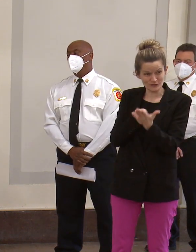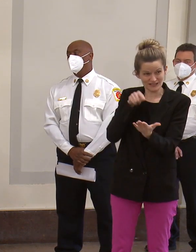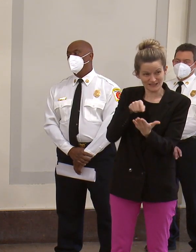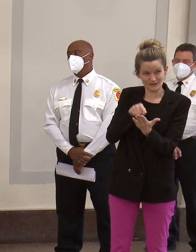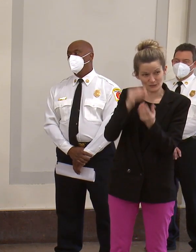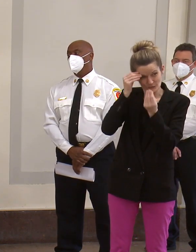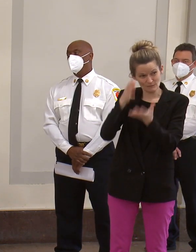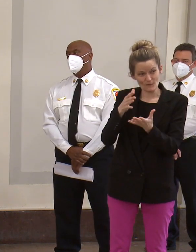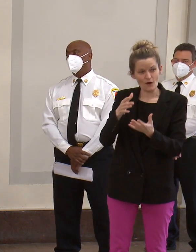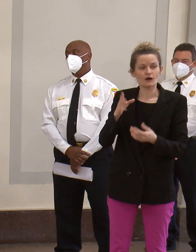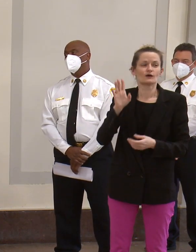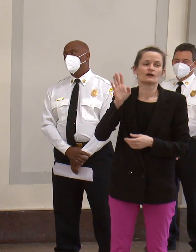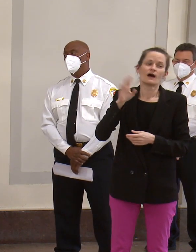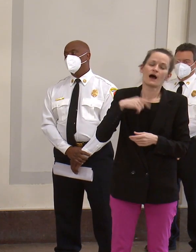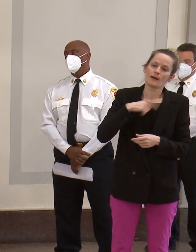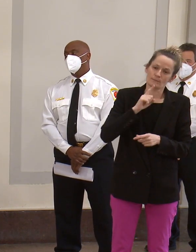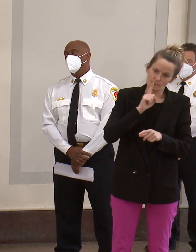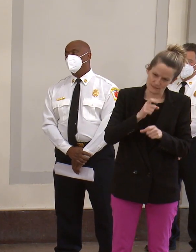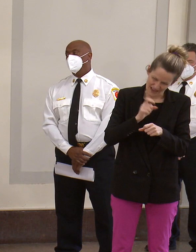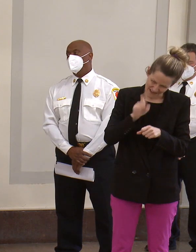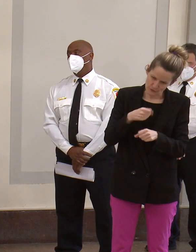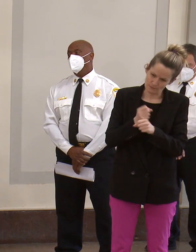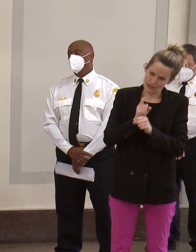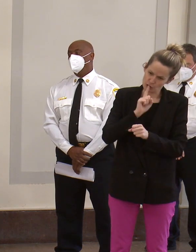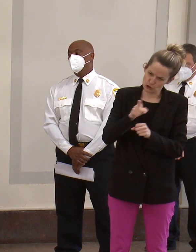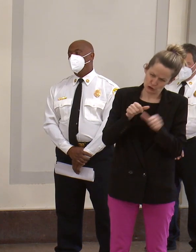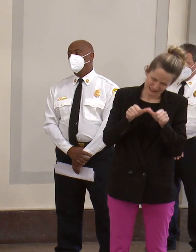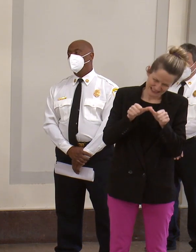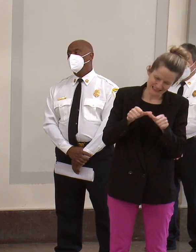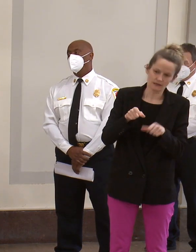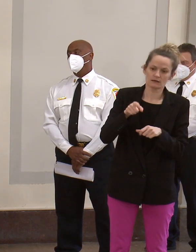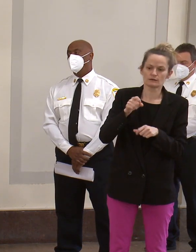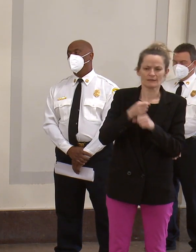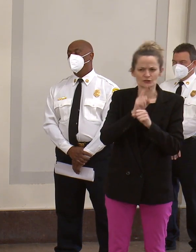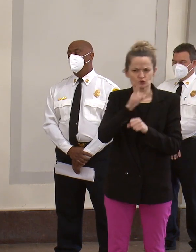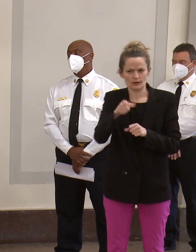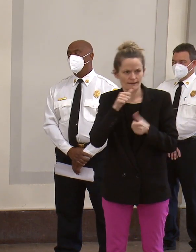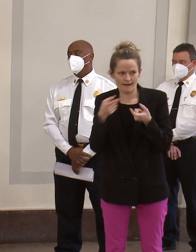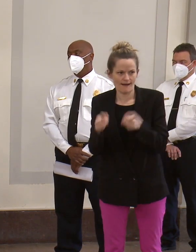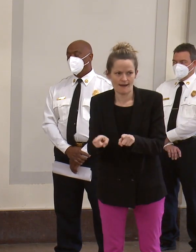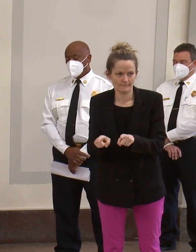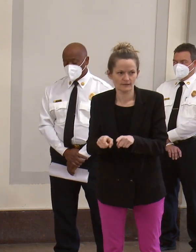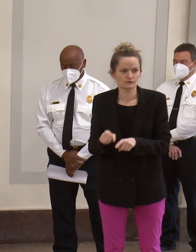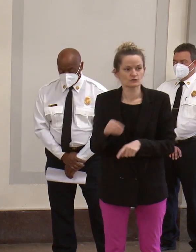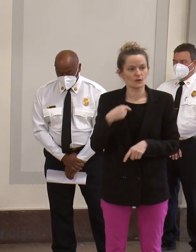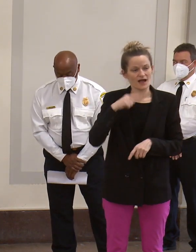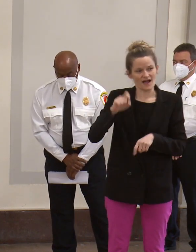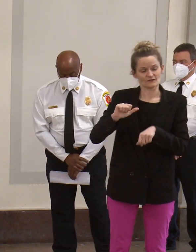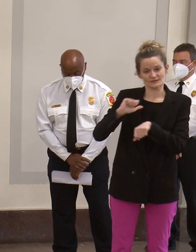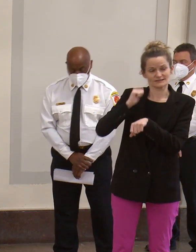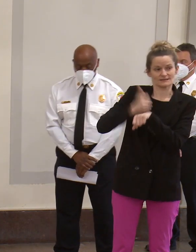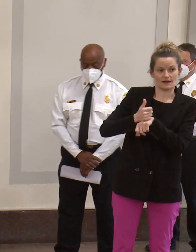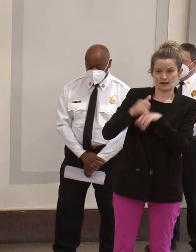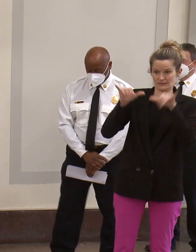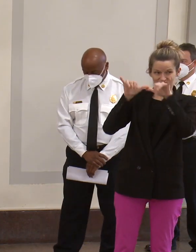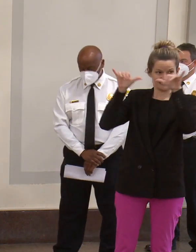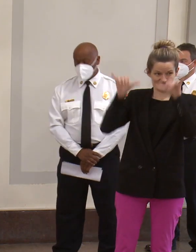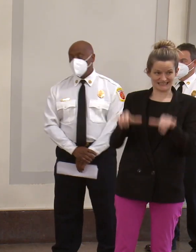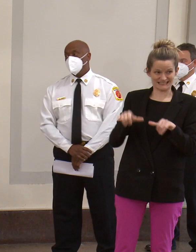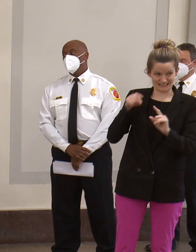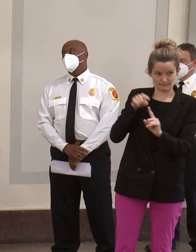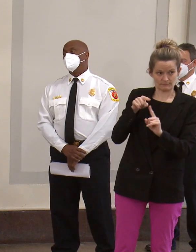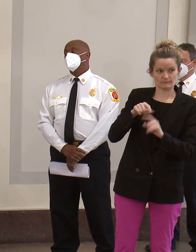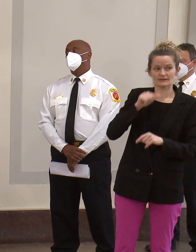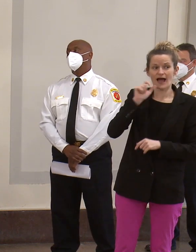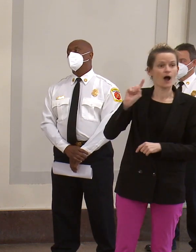this doesn't happen again. We can do that by building systems in place to make sure that not only do we have these